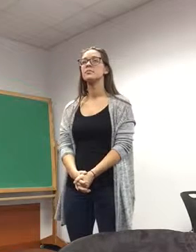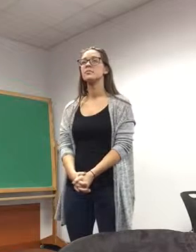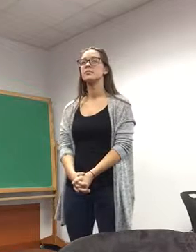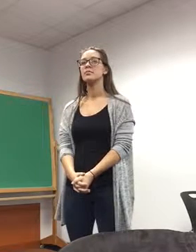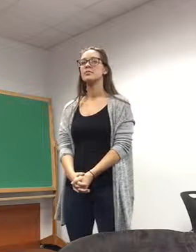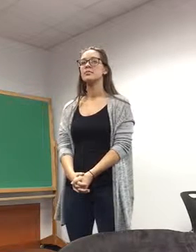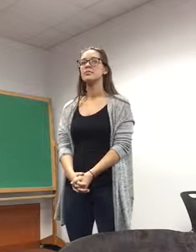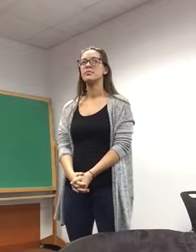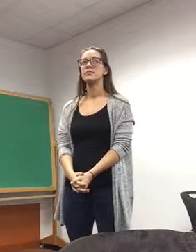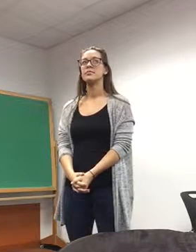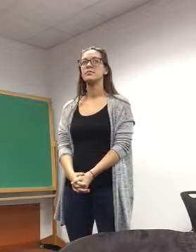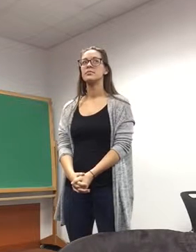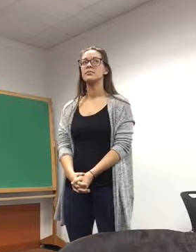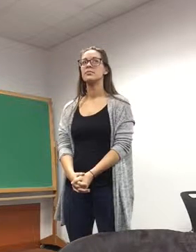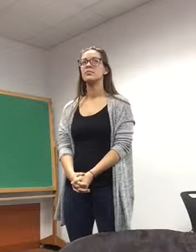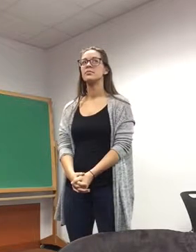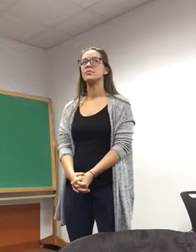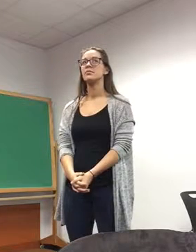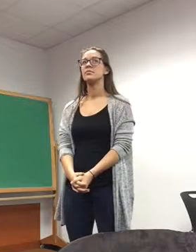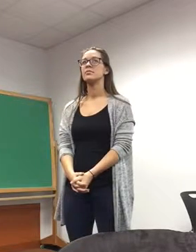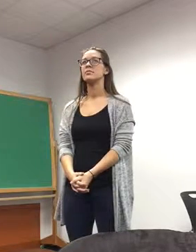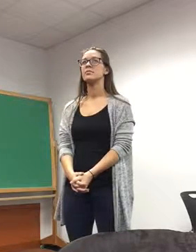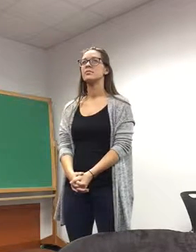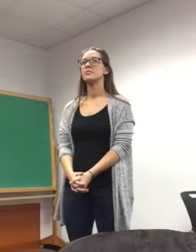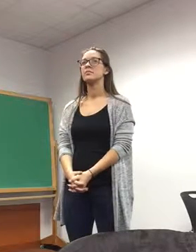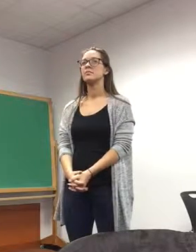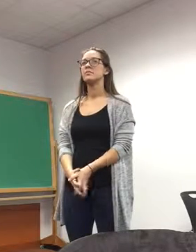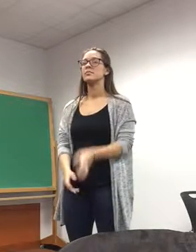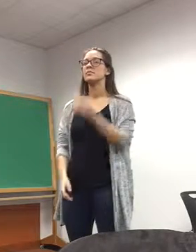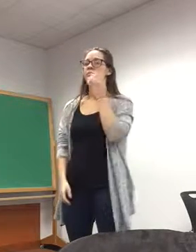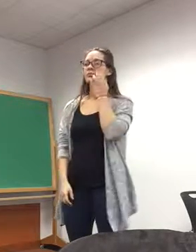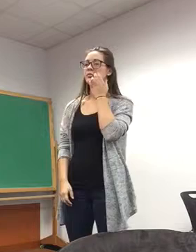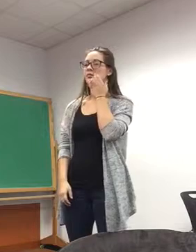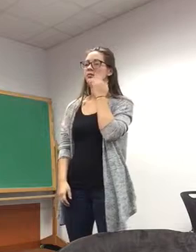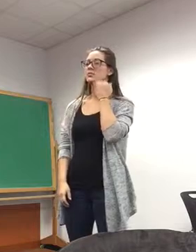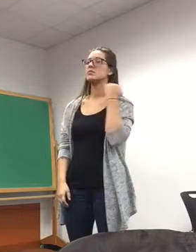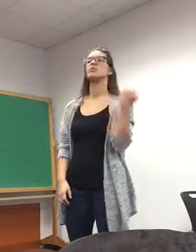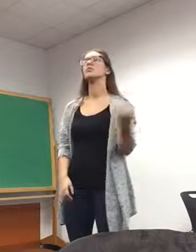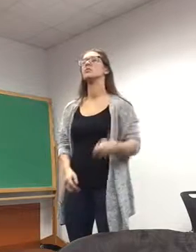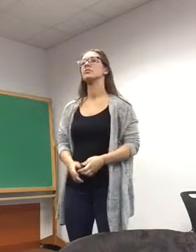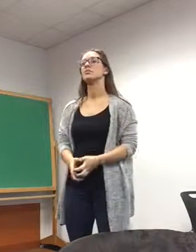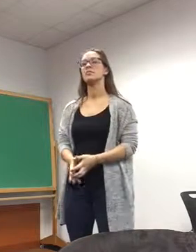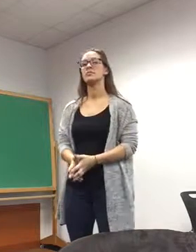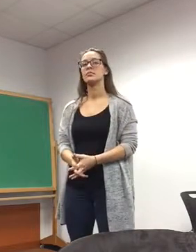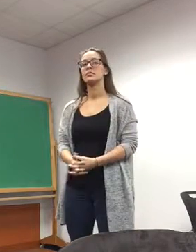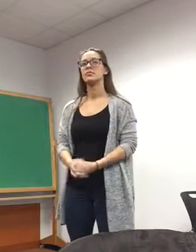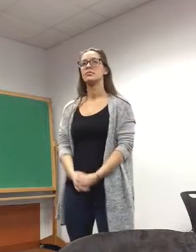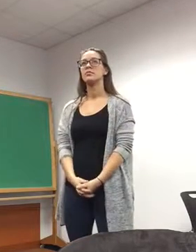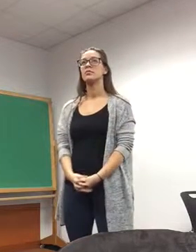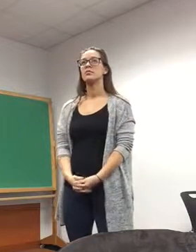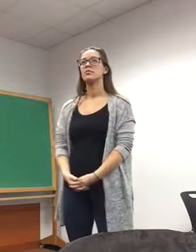Interpreting in Mr. Smith's 8th grade science class. The students are studying about the human skeletal structure.